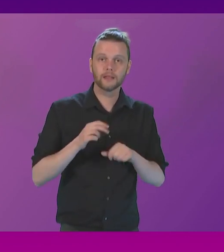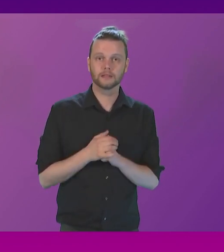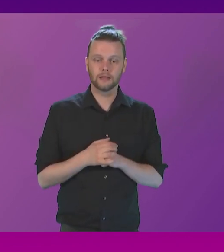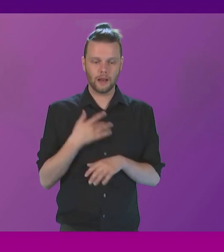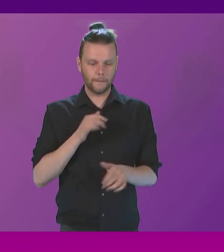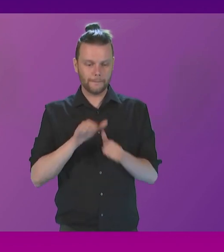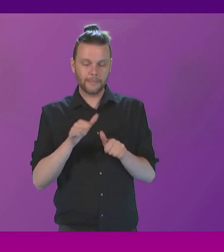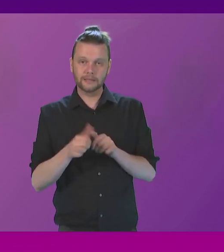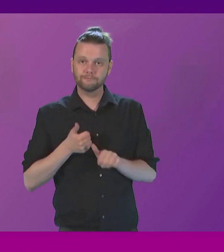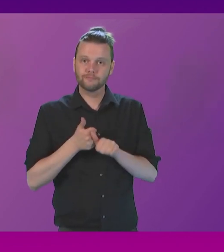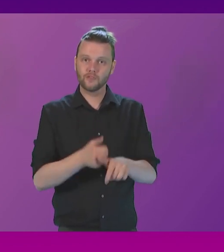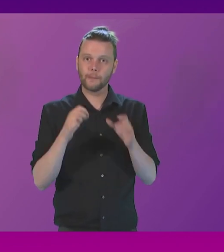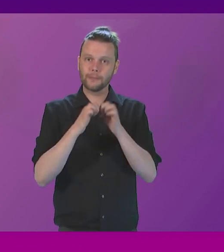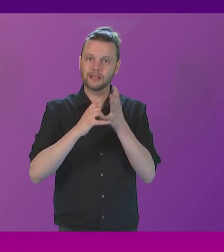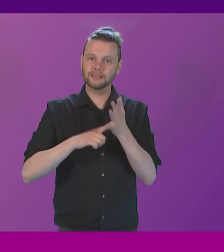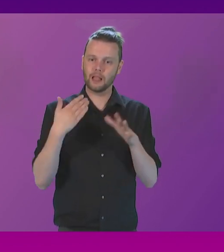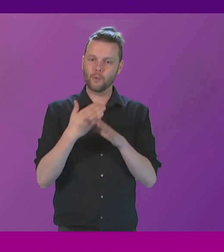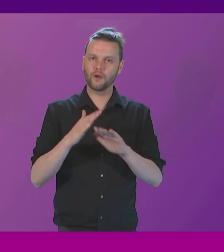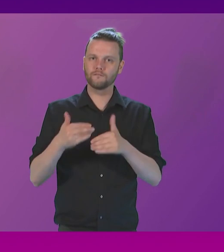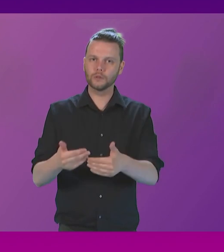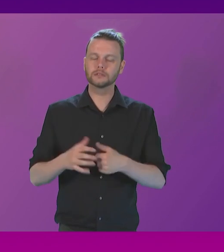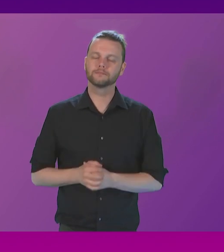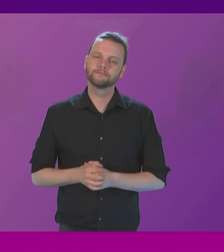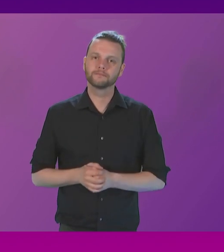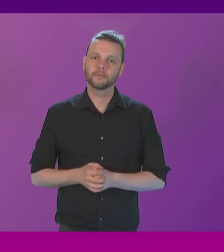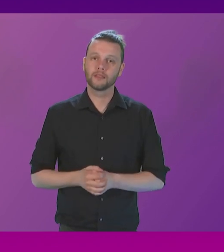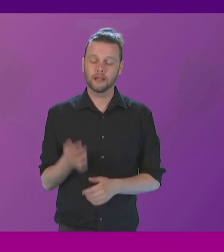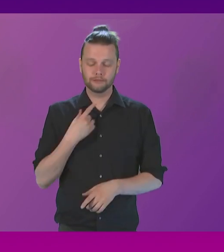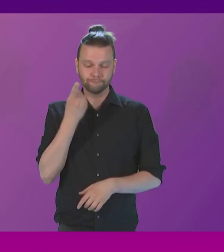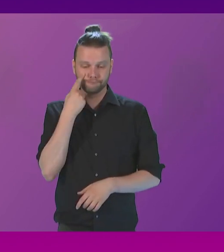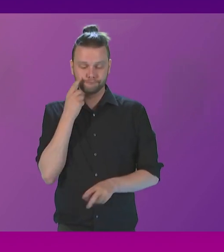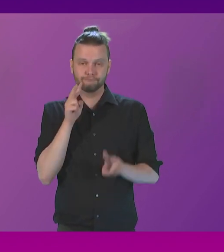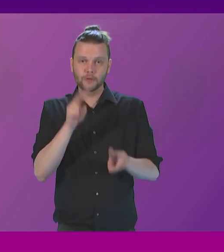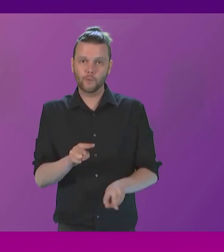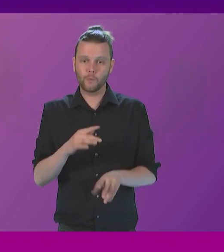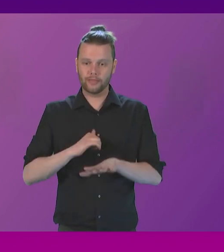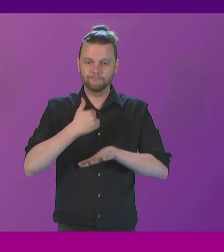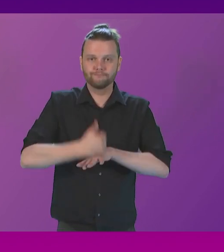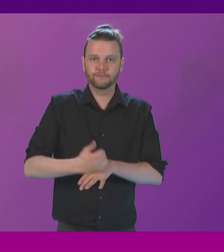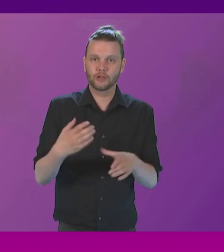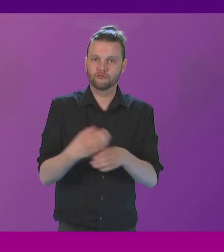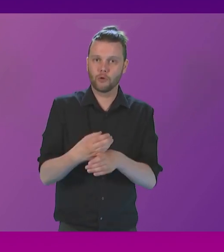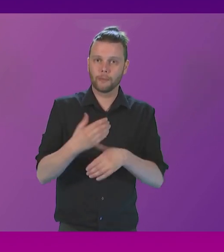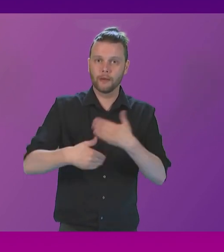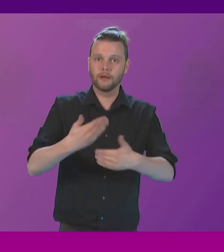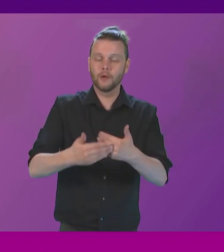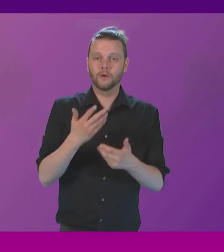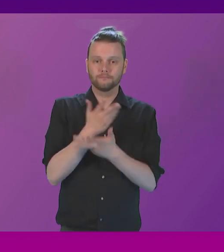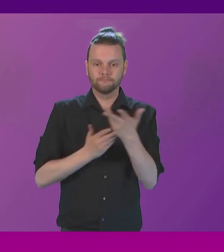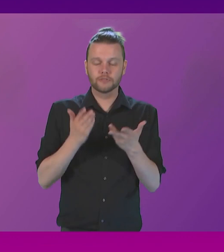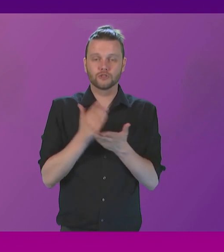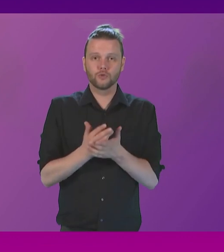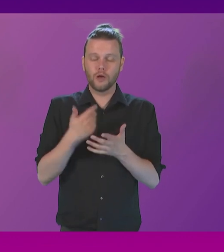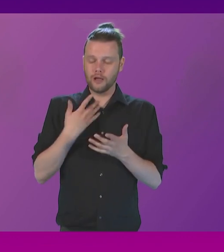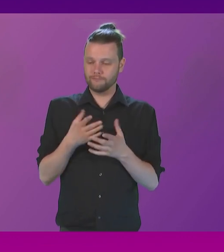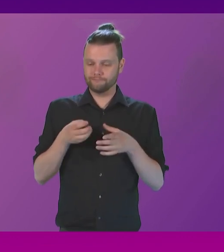how we can better support the BSL workforce. This will be overseen by an implementation governance group, ensuring that we deliver our